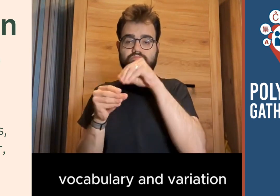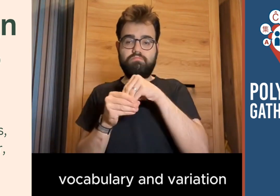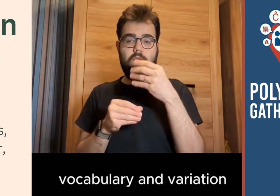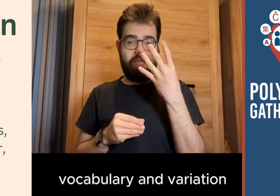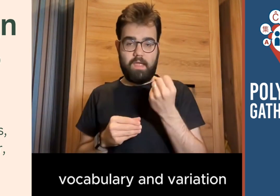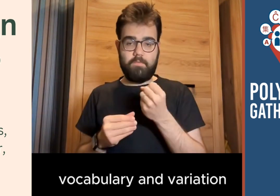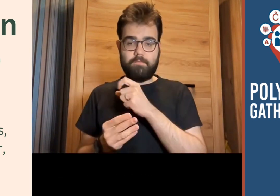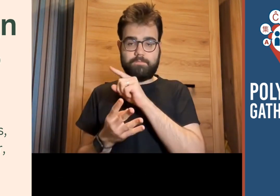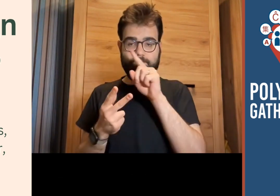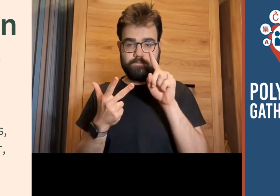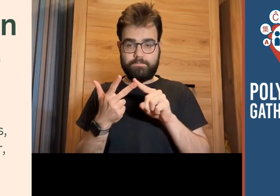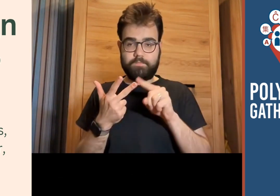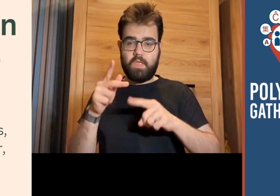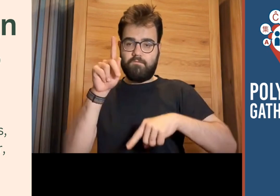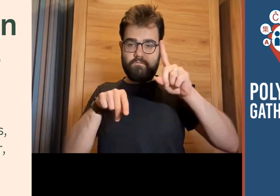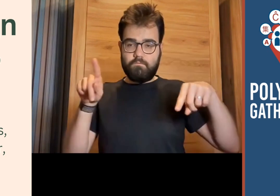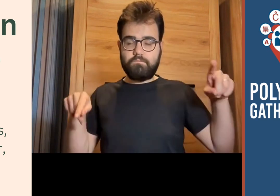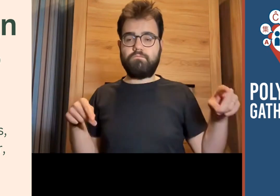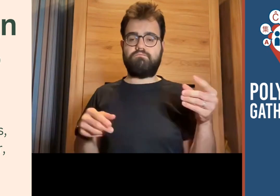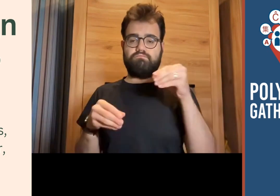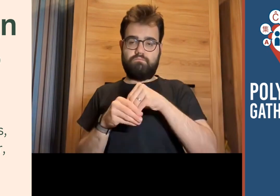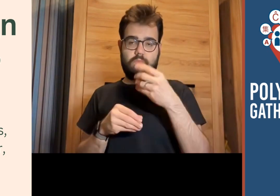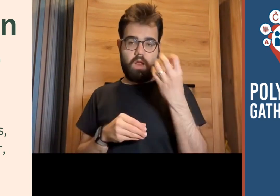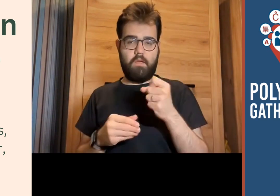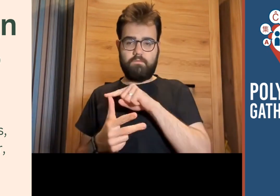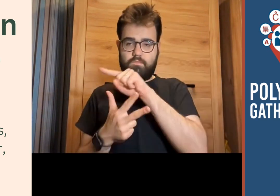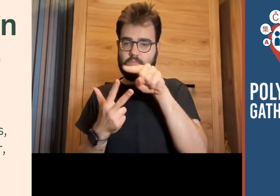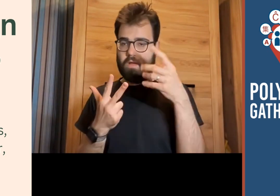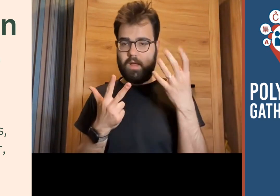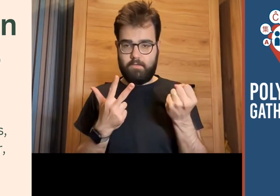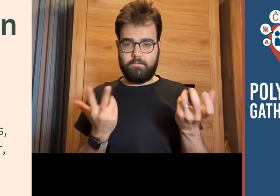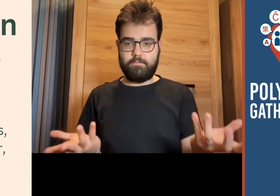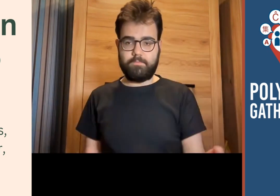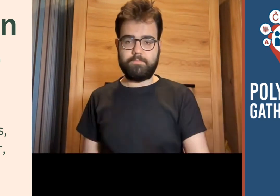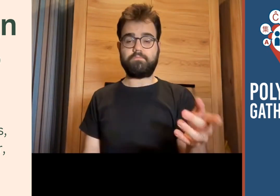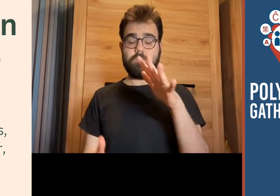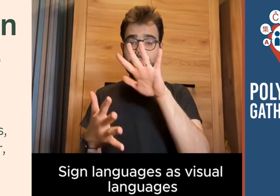variation. They're used mostly by deaf communities,